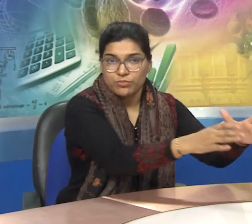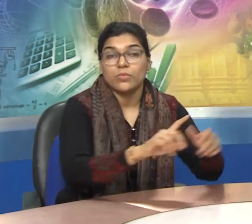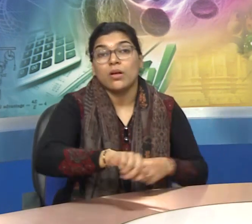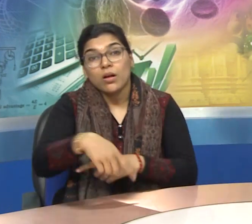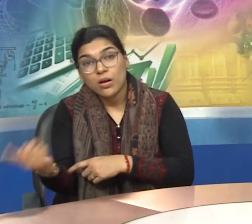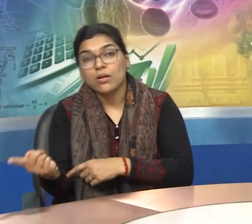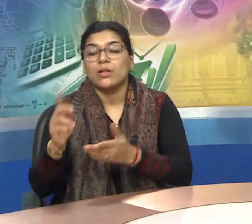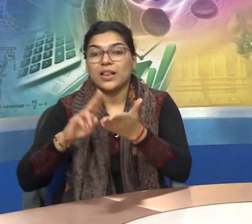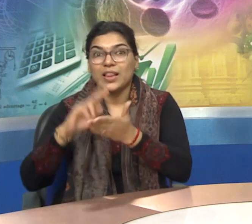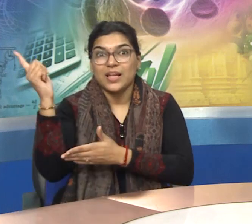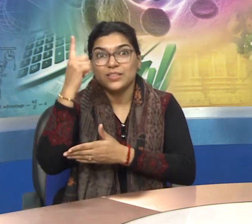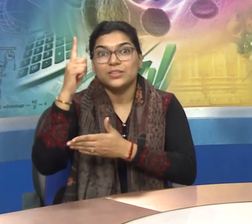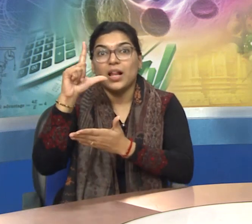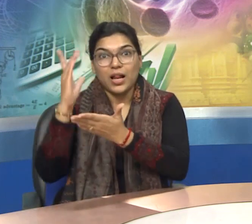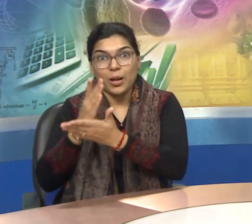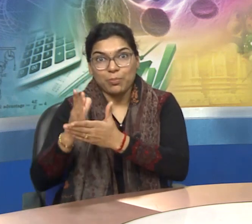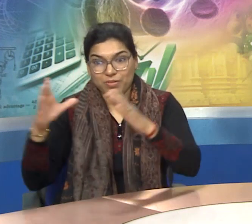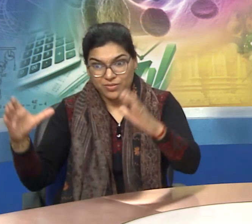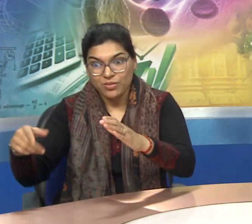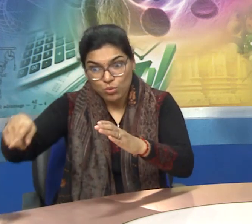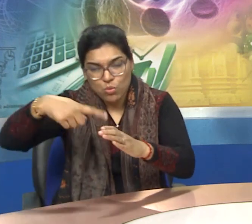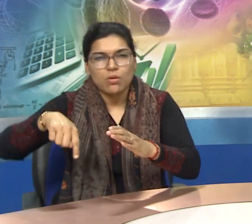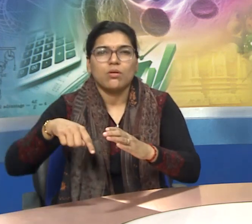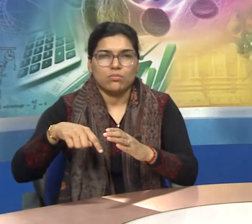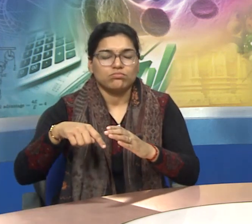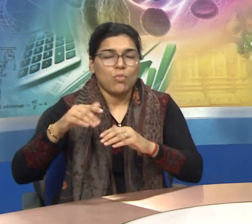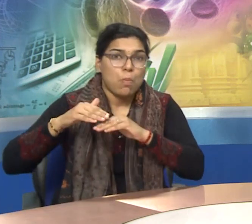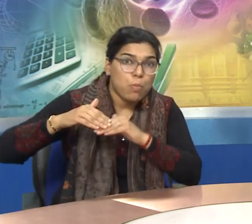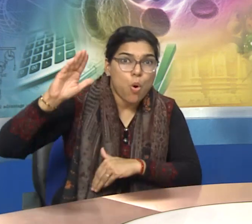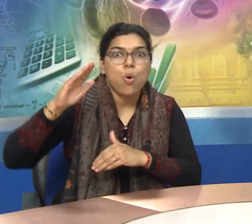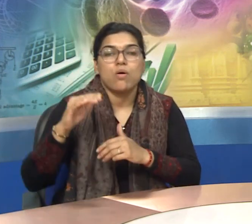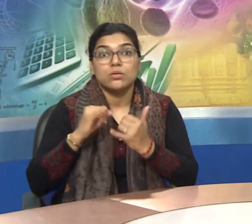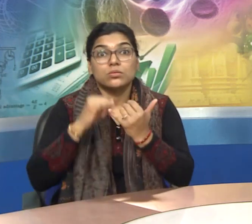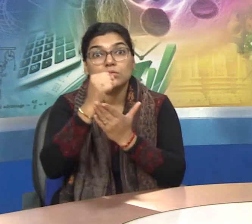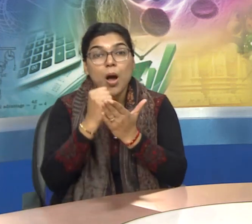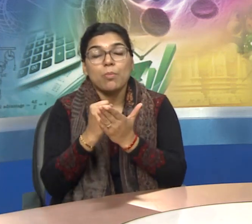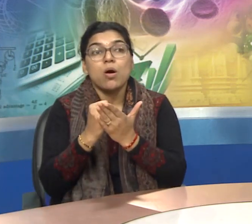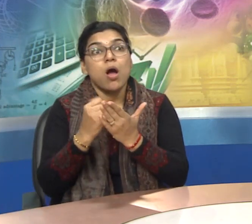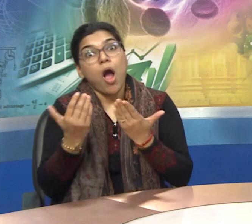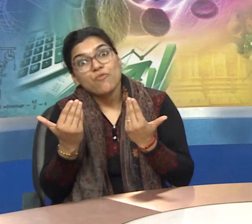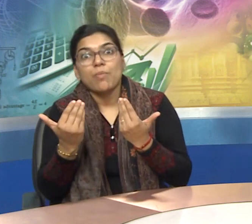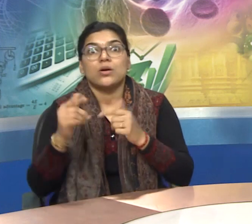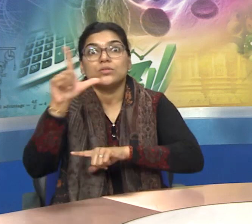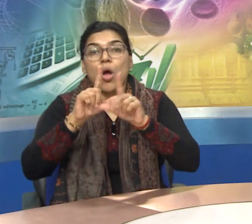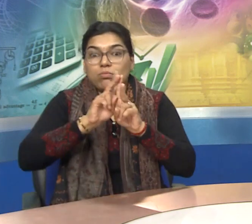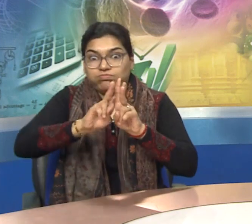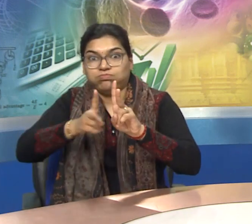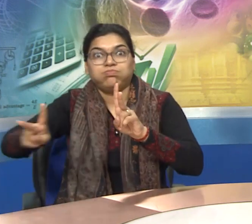whereas a national library acquires all types of collection